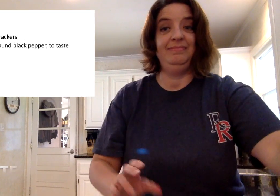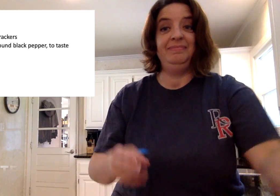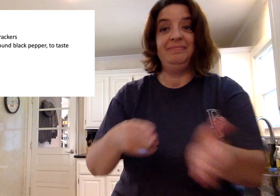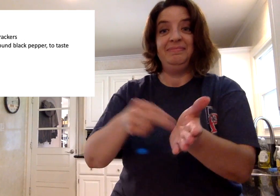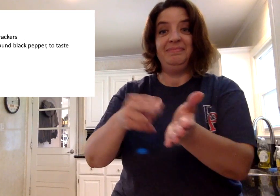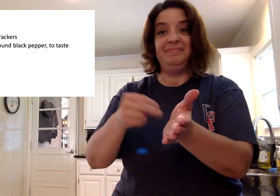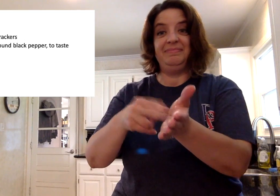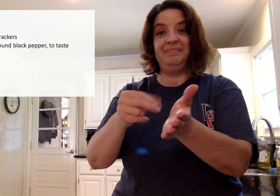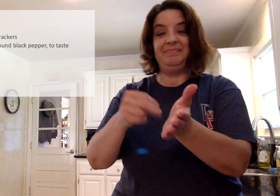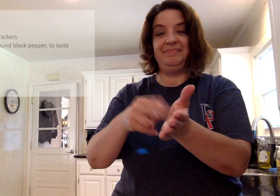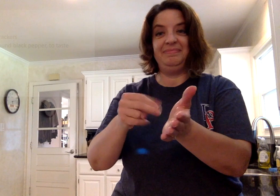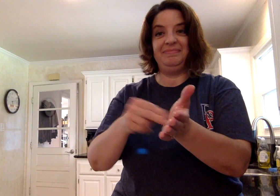butter.